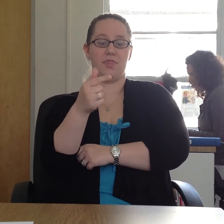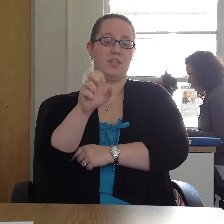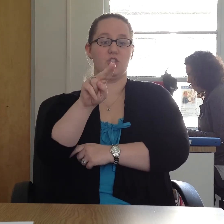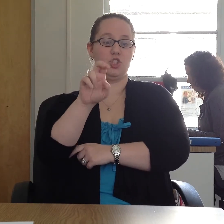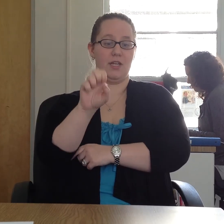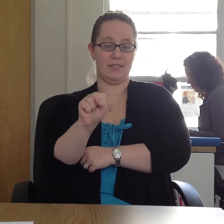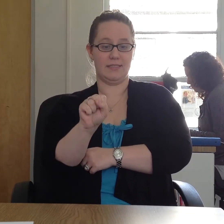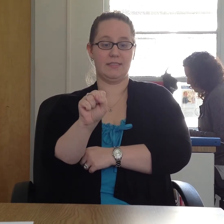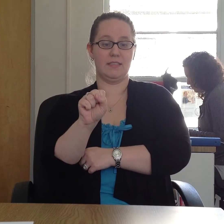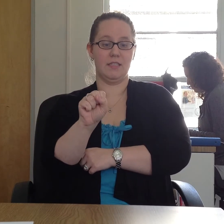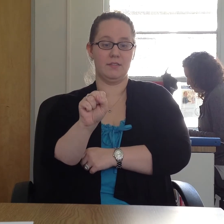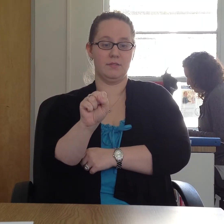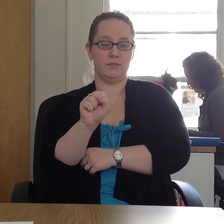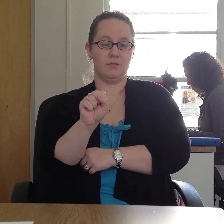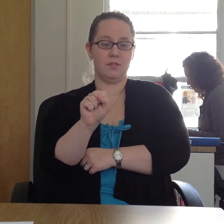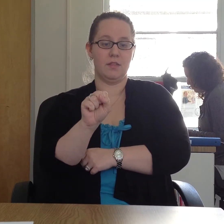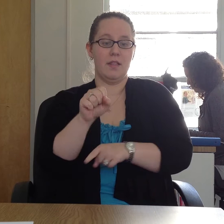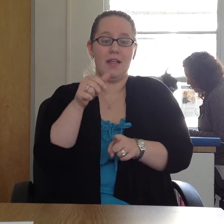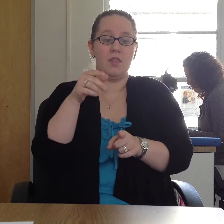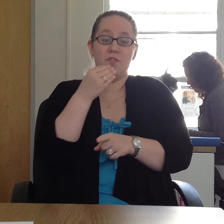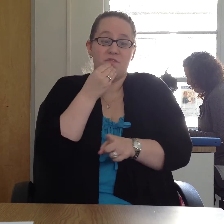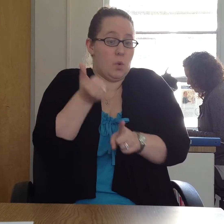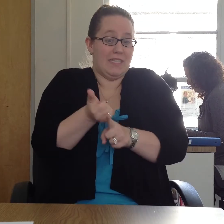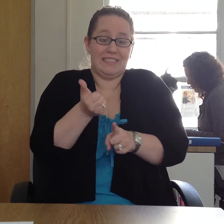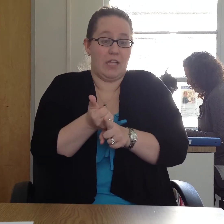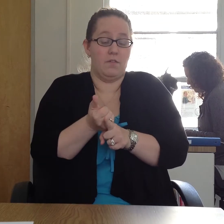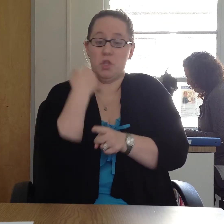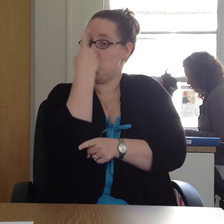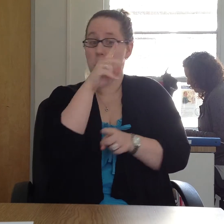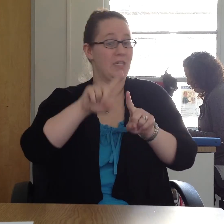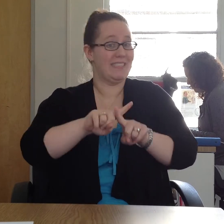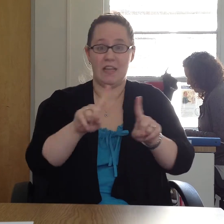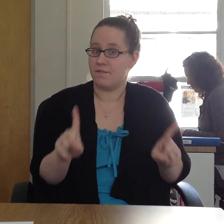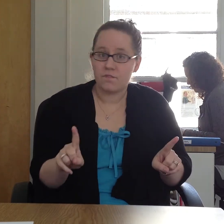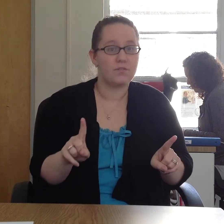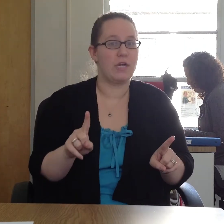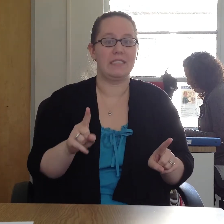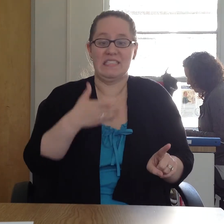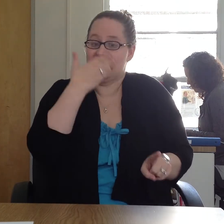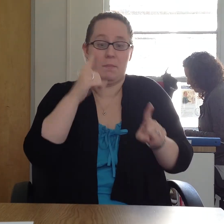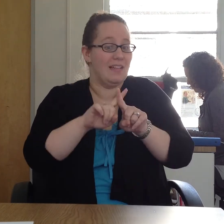smell, or appearance, and is difficult to identify.